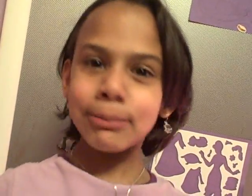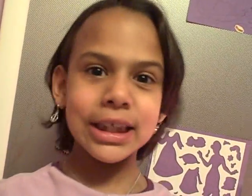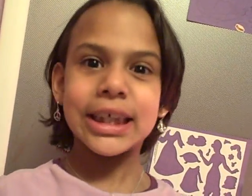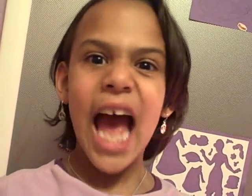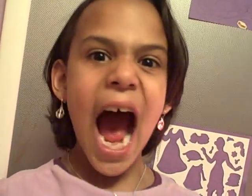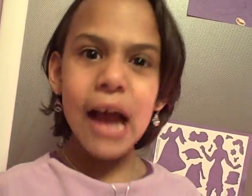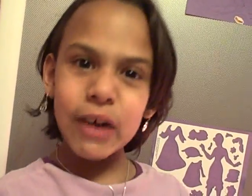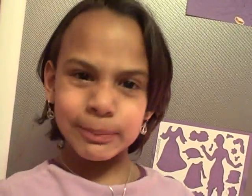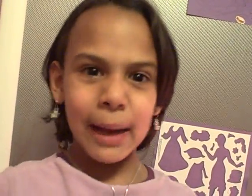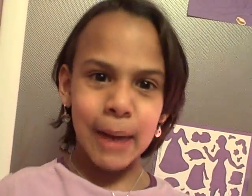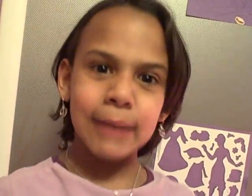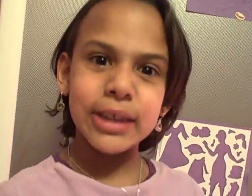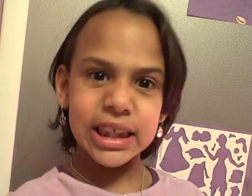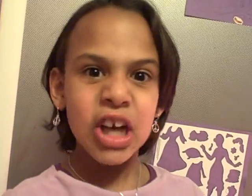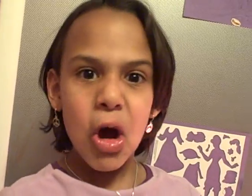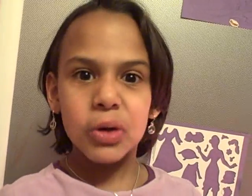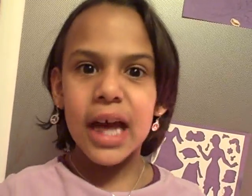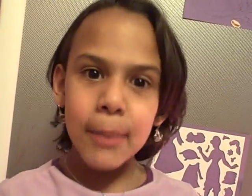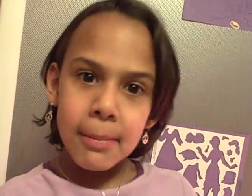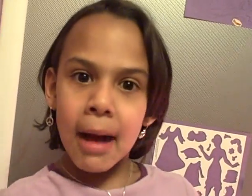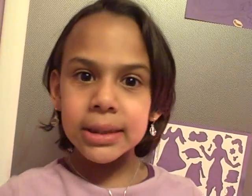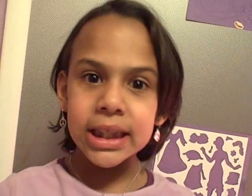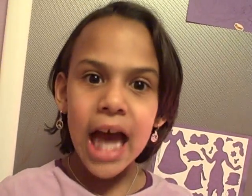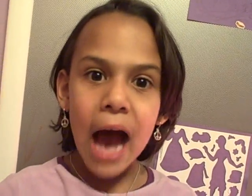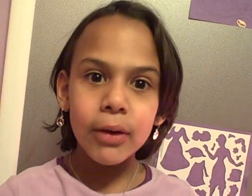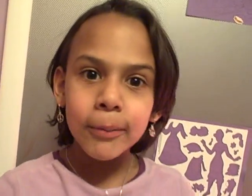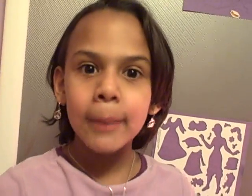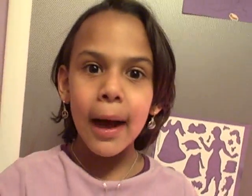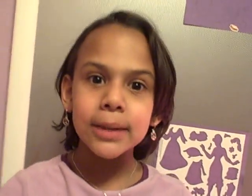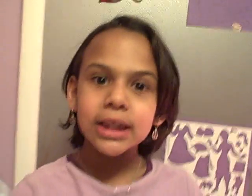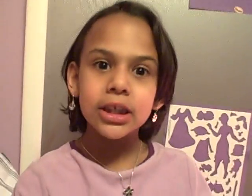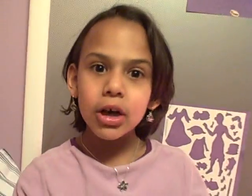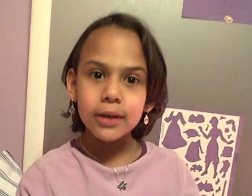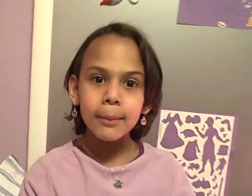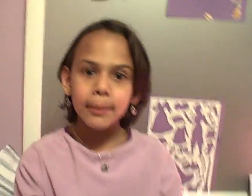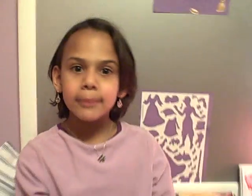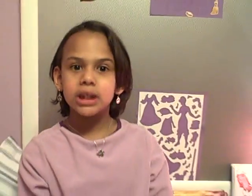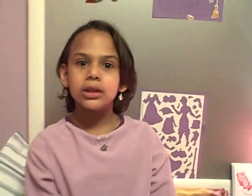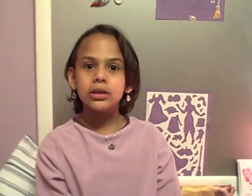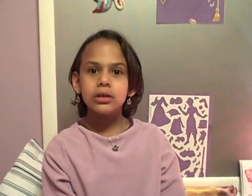mommy. I want my mommy. Oh, yeah, my mommy. I want my mommy. Oh, yeah, my mommy.